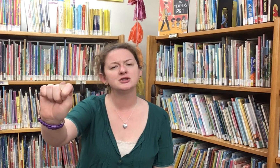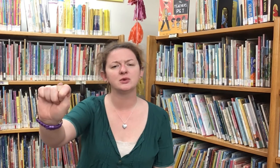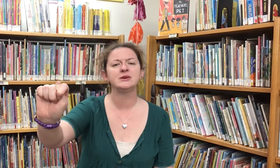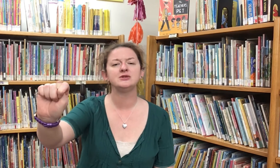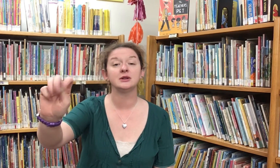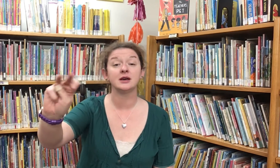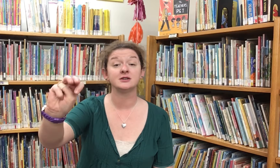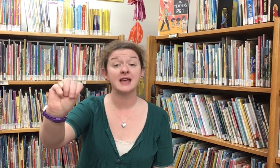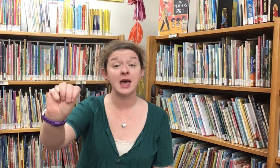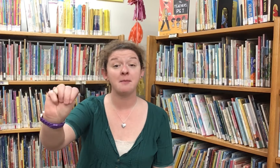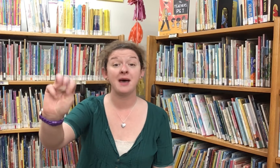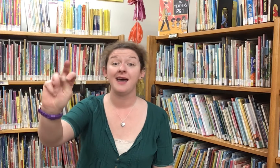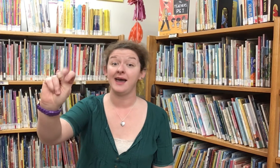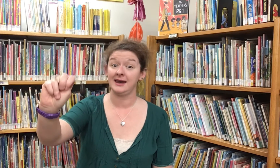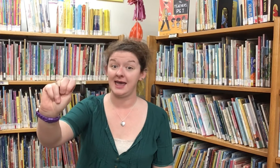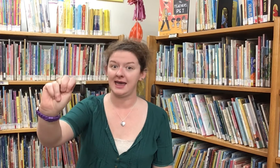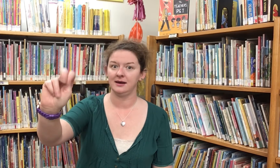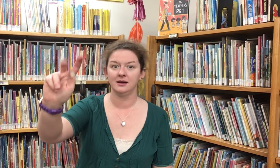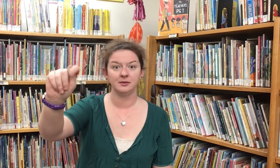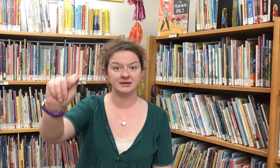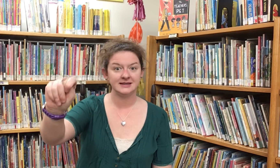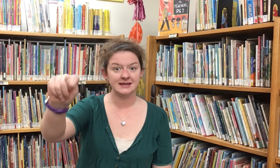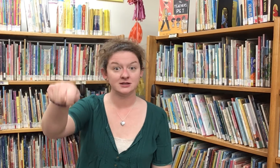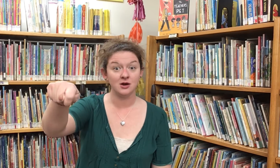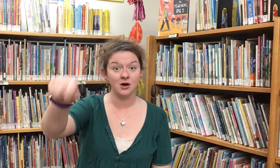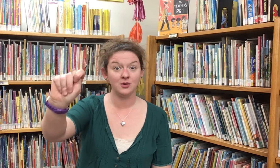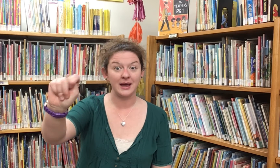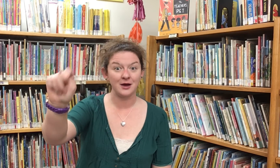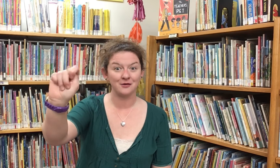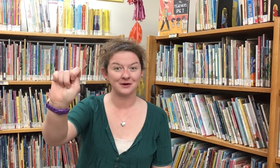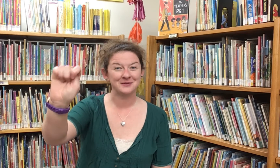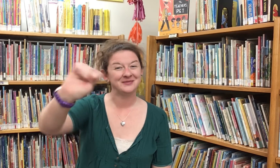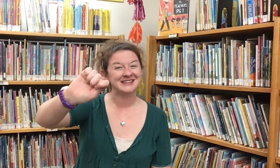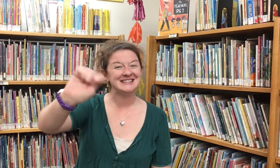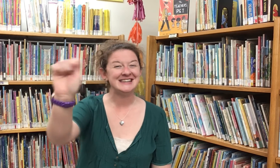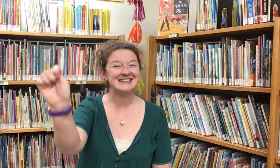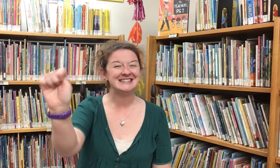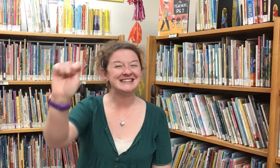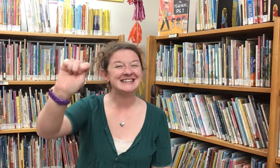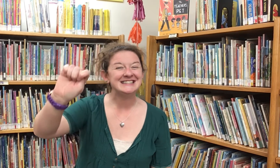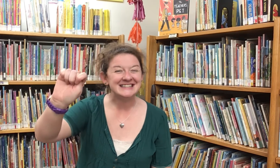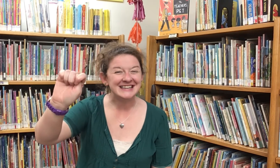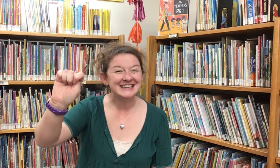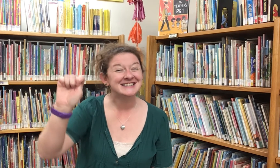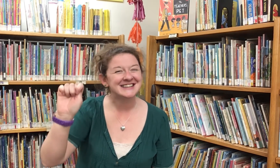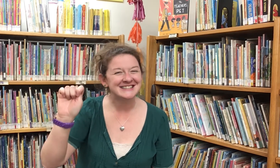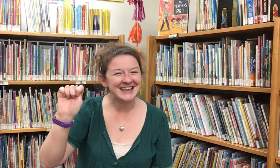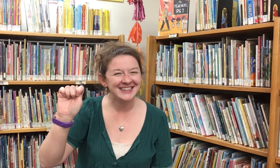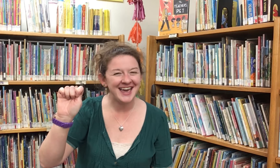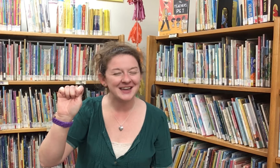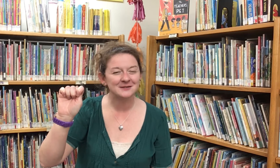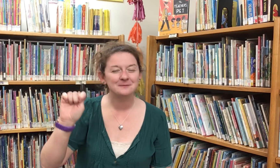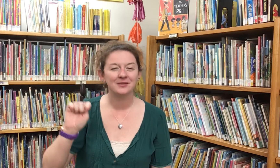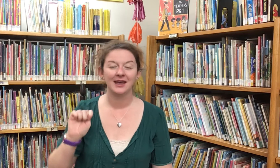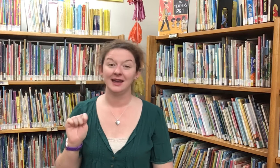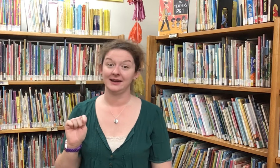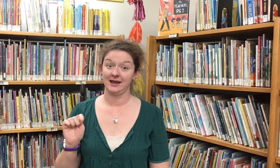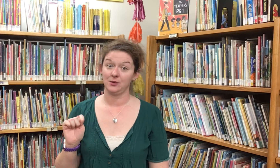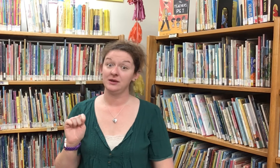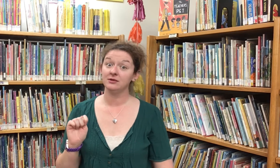we do the letters M and N. But T is all the way over. T, T, T. Just like that. Now, we've learned